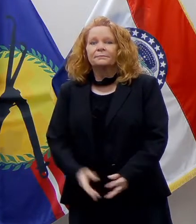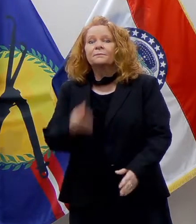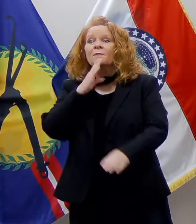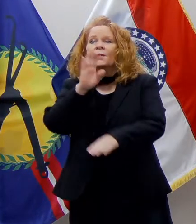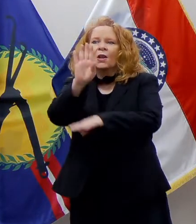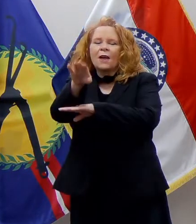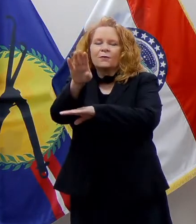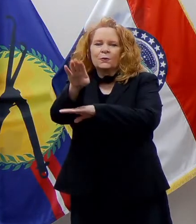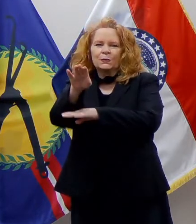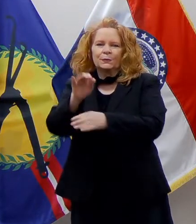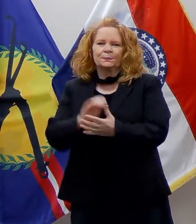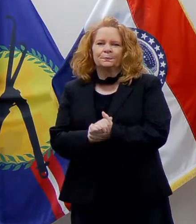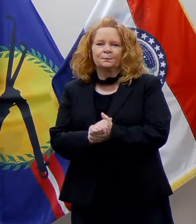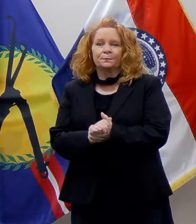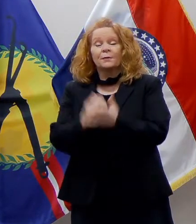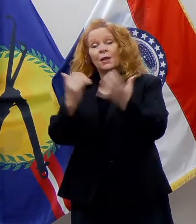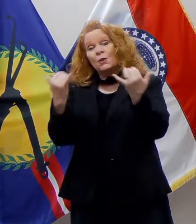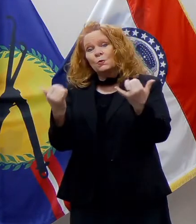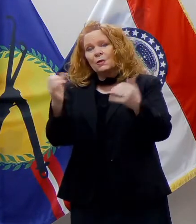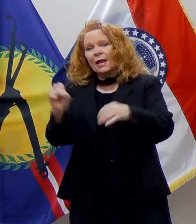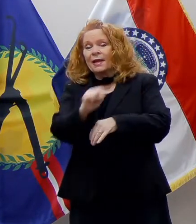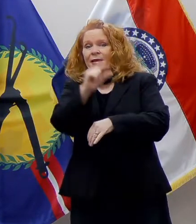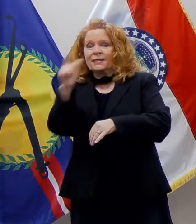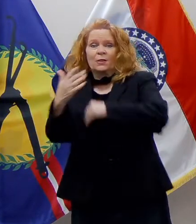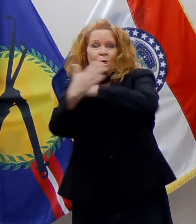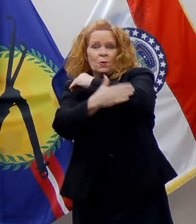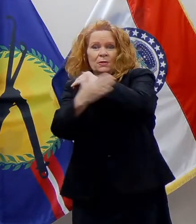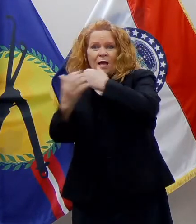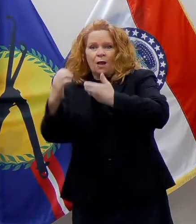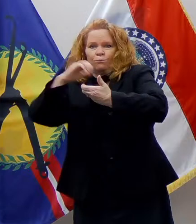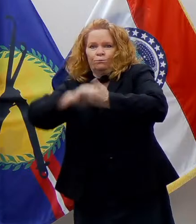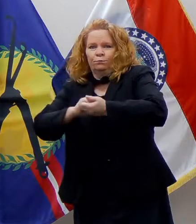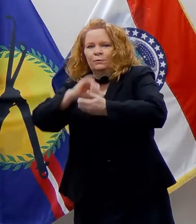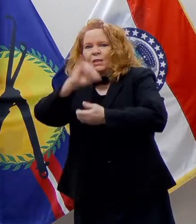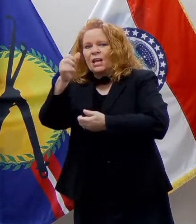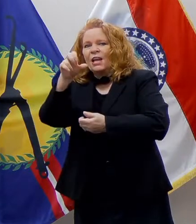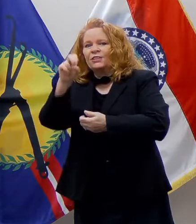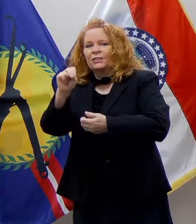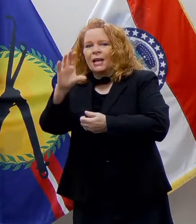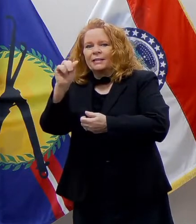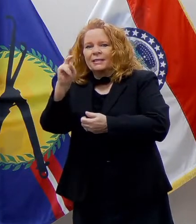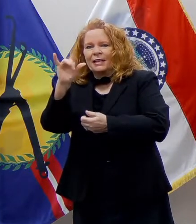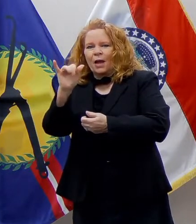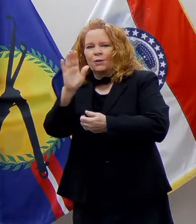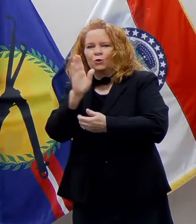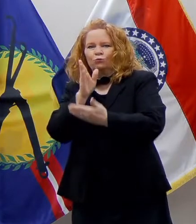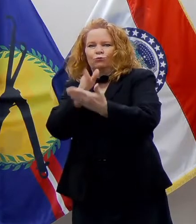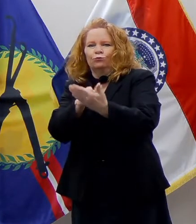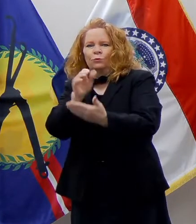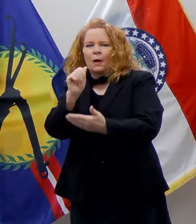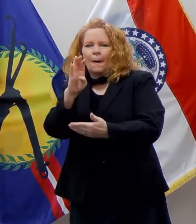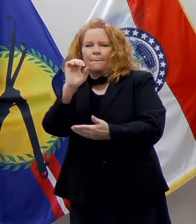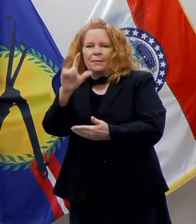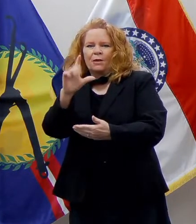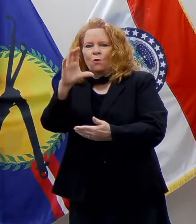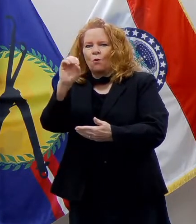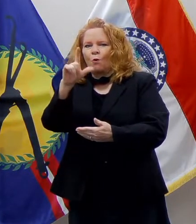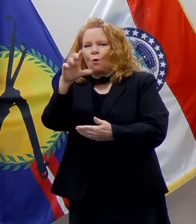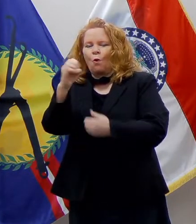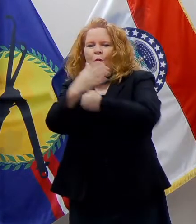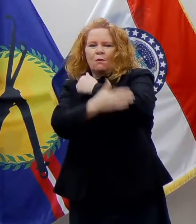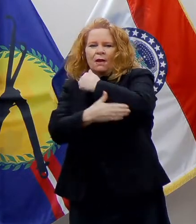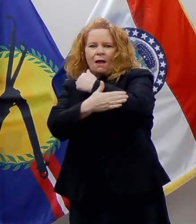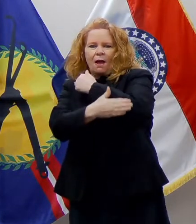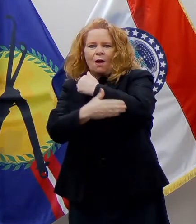Good afternoon. Today, St. Louis County joined Jackson County in appealing the Cole County ruling that led to